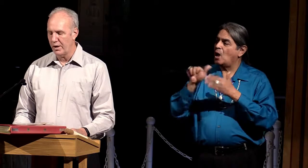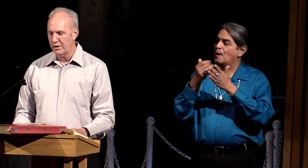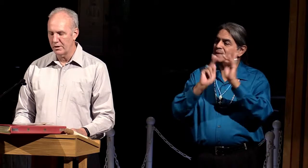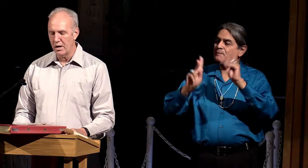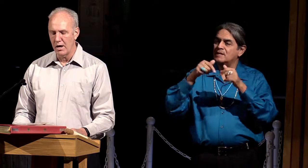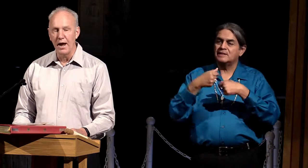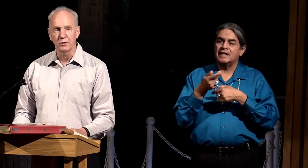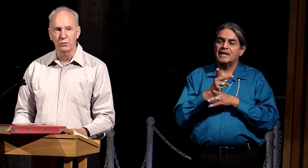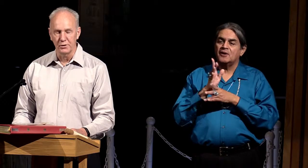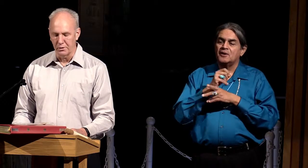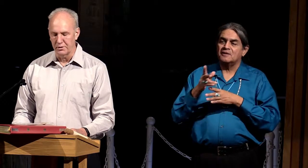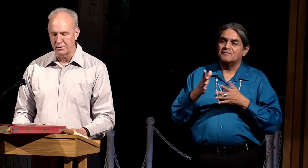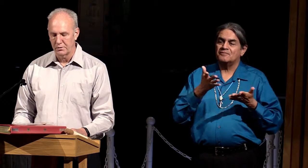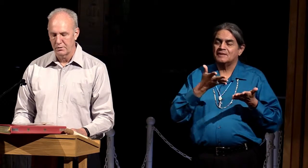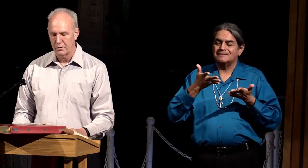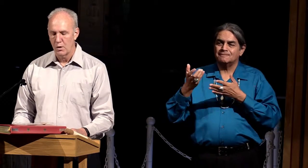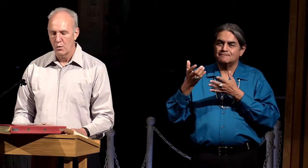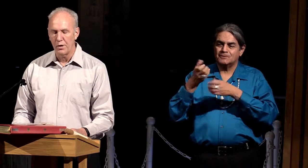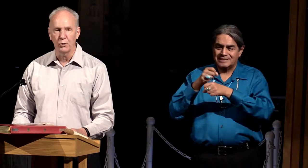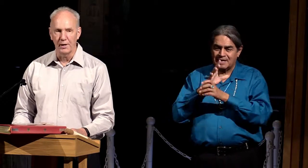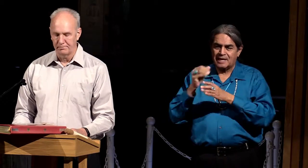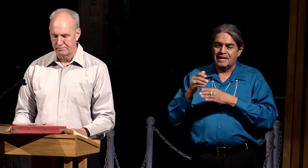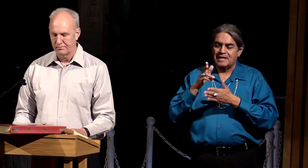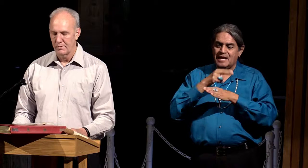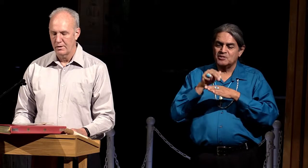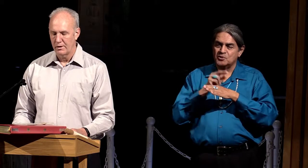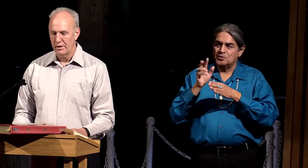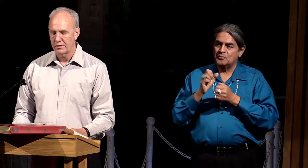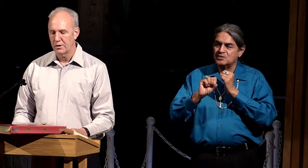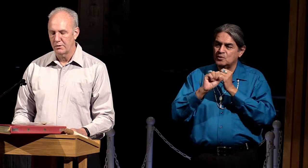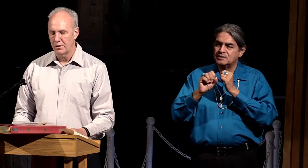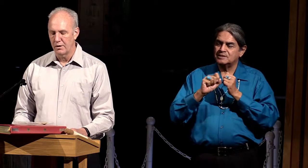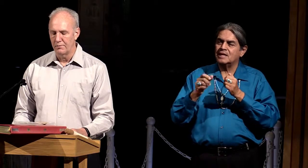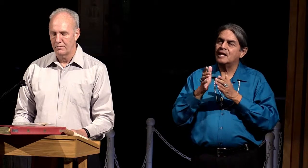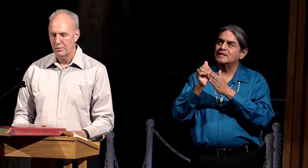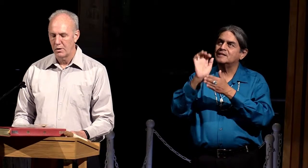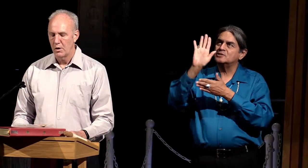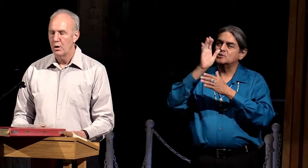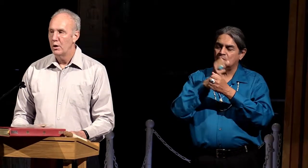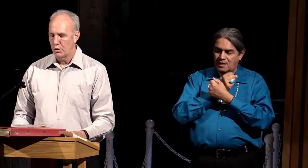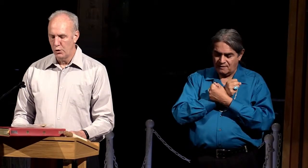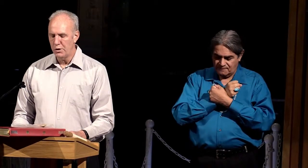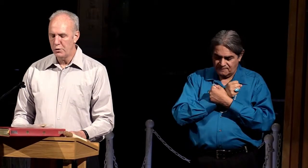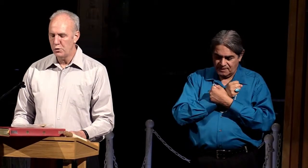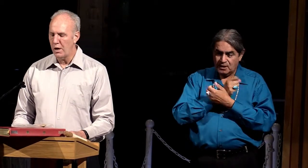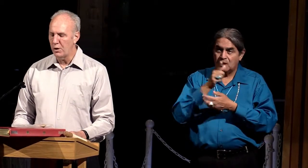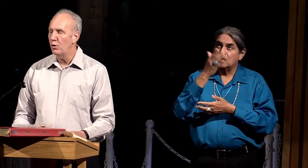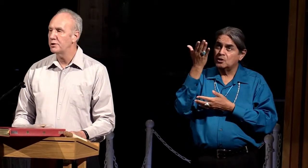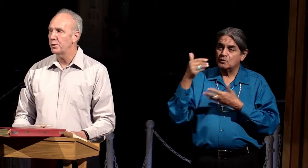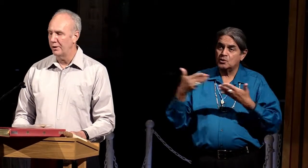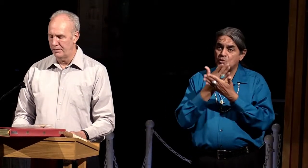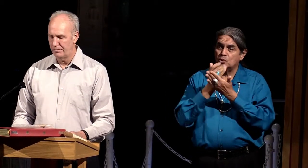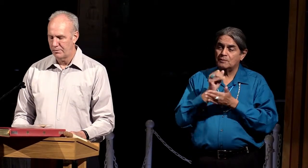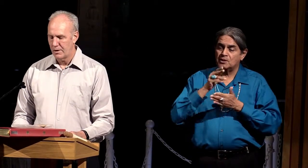of creation and natural resources. We pray. Lead us in your love. You renew by the